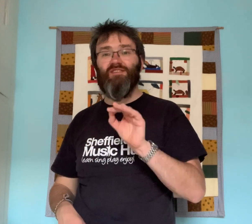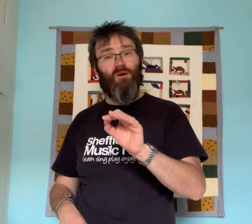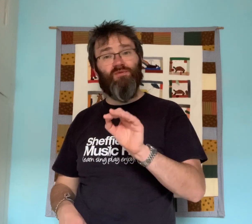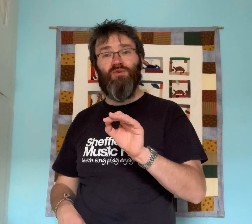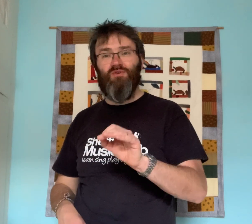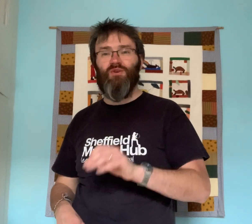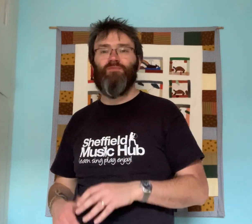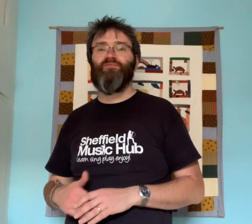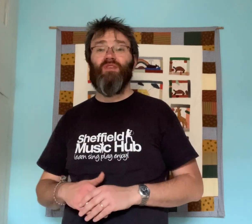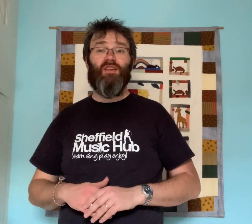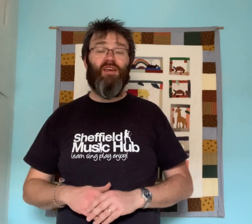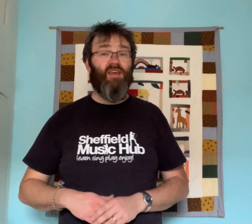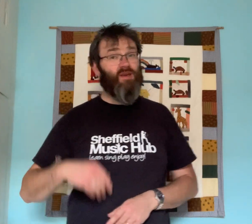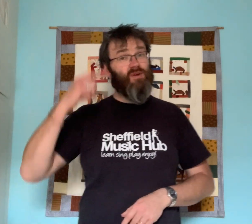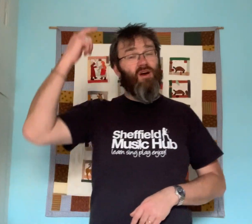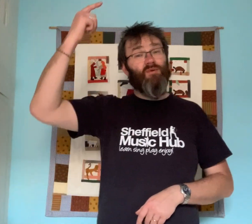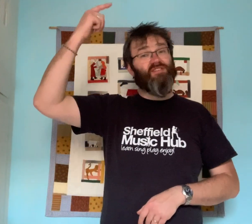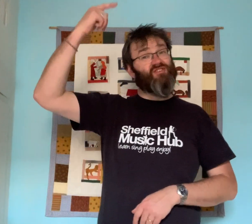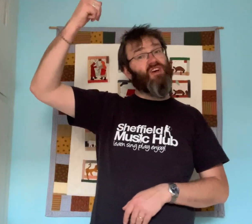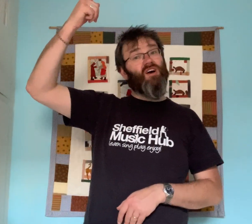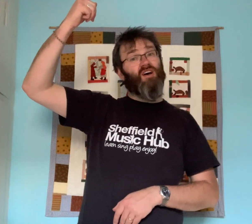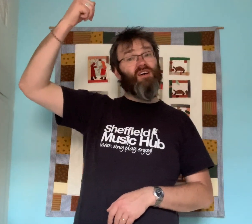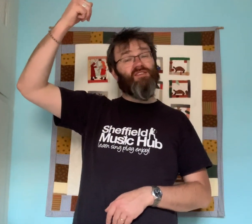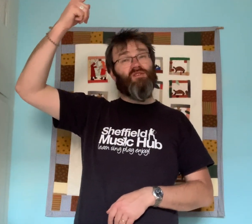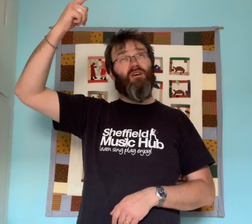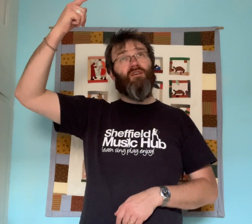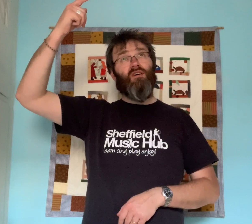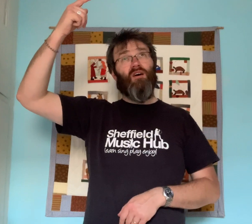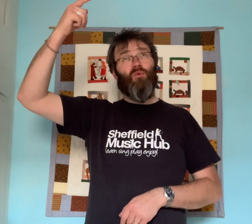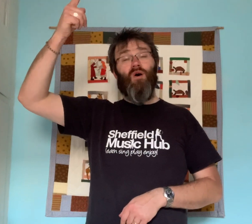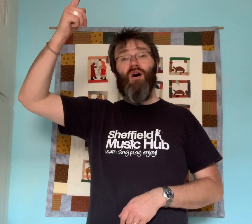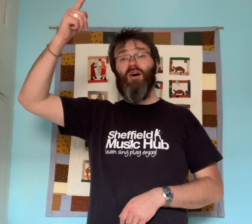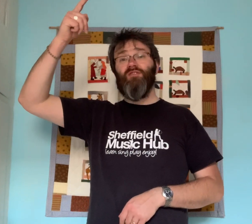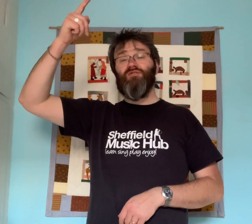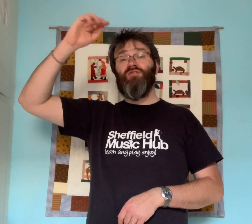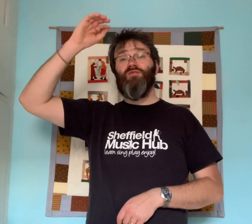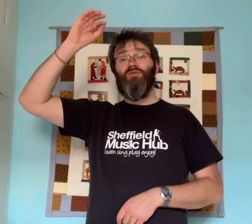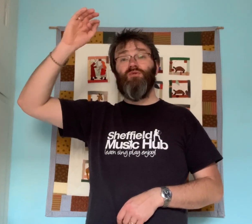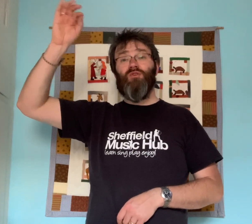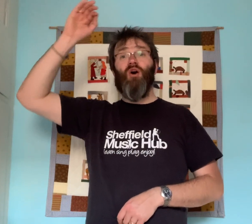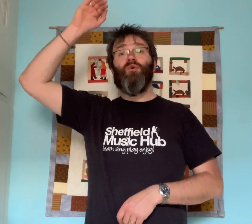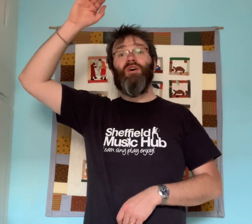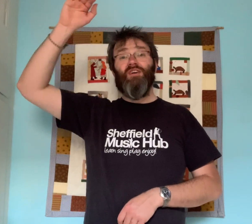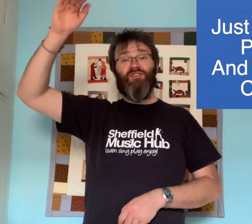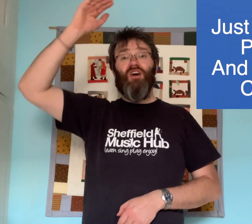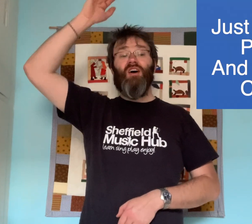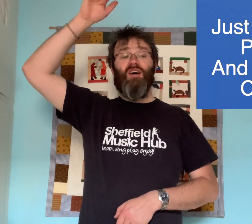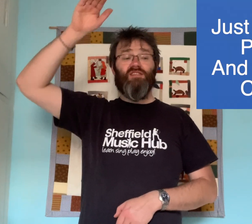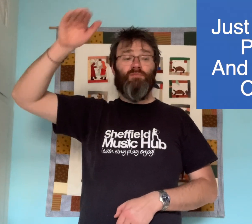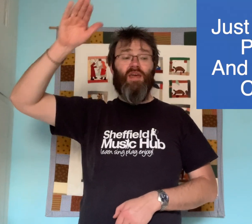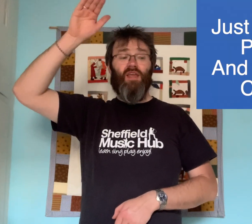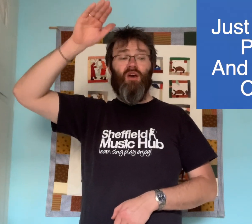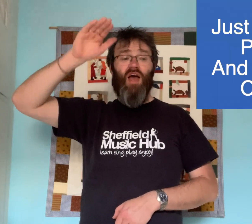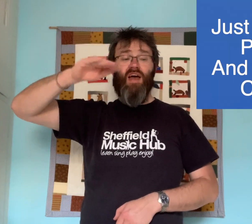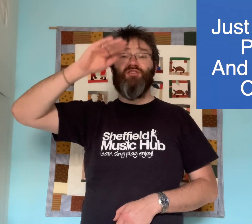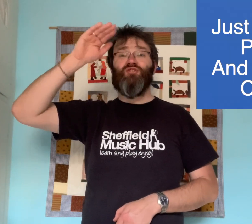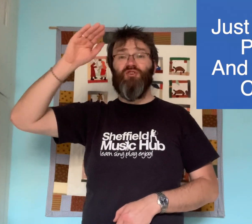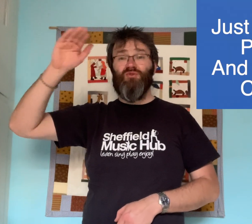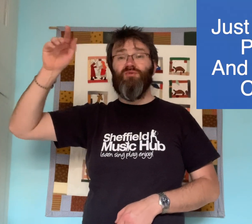up to you. Here we go, it's a just 1, 2, go. Just pick and choose